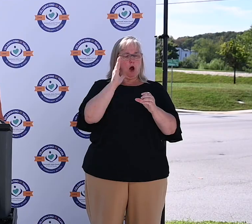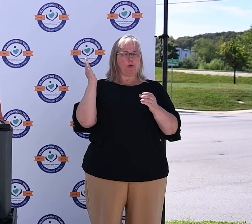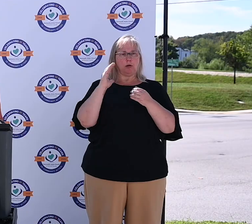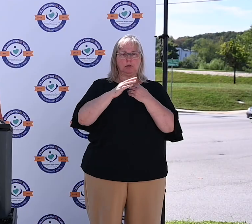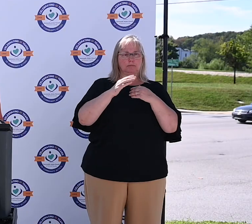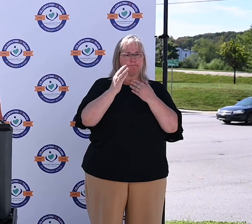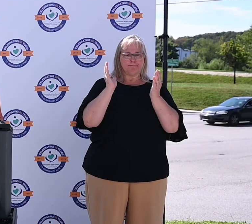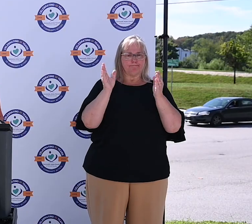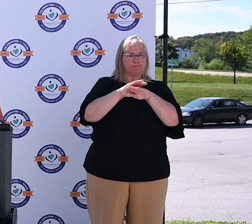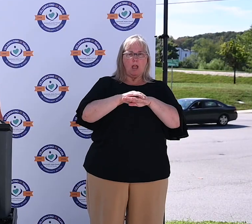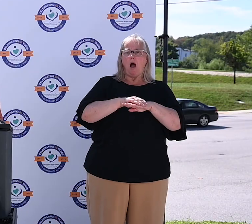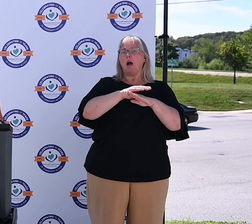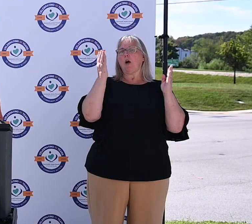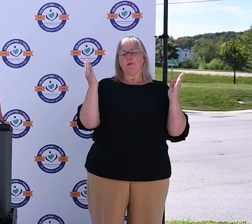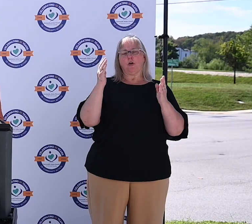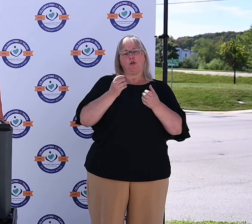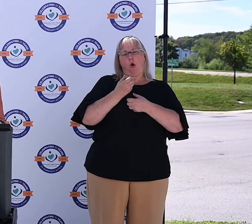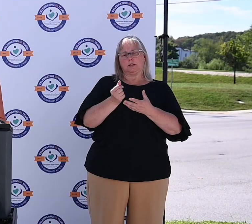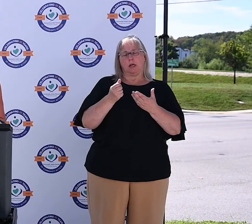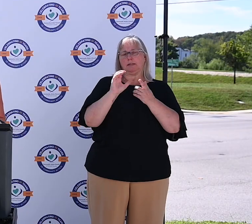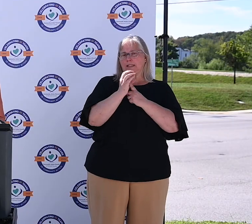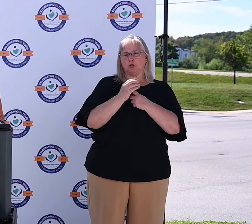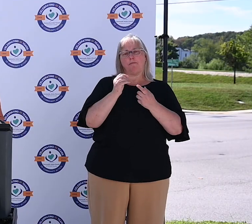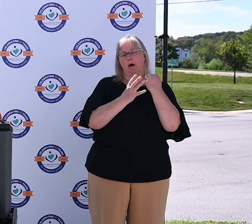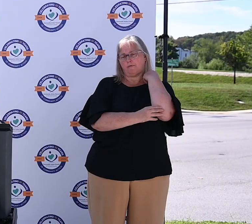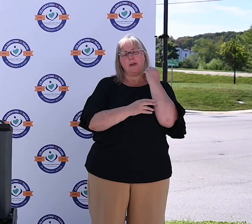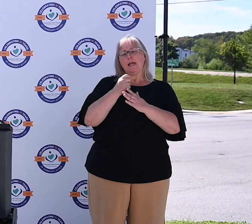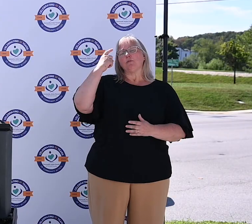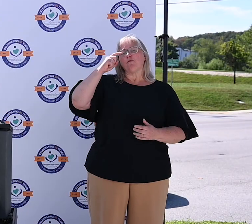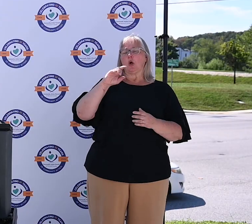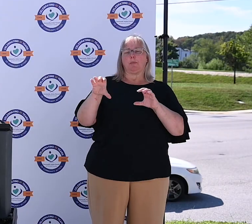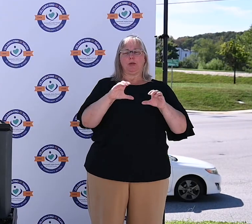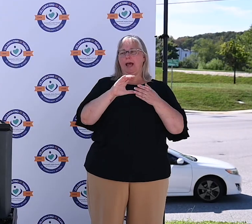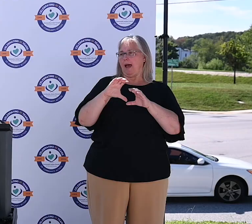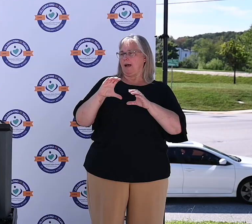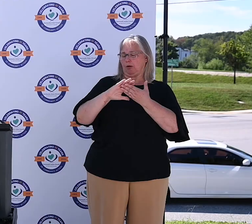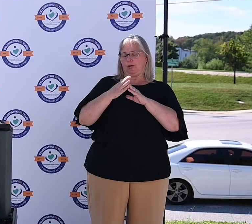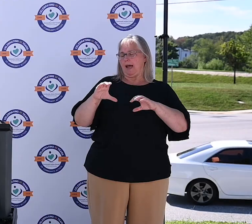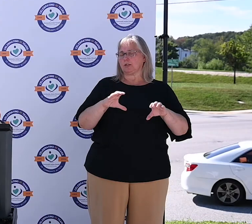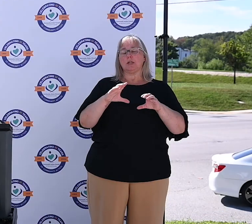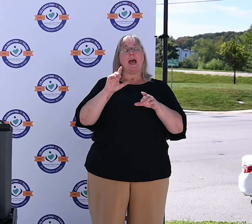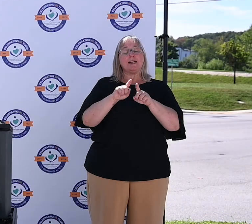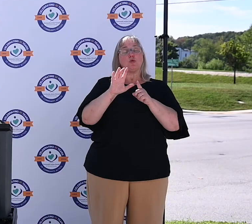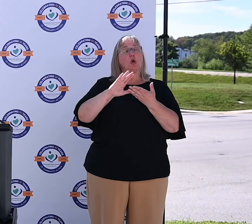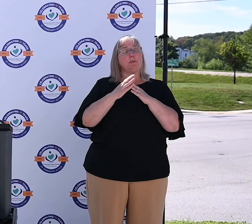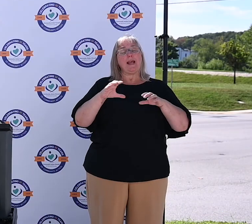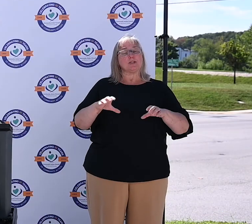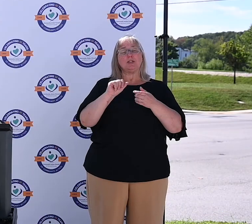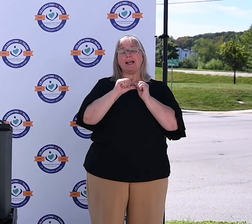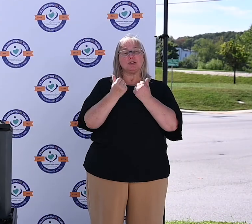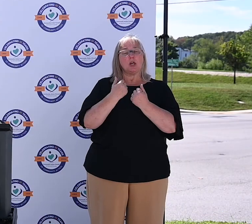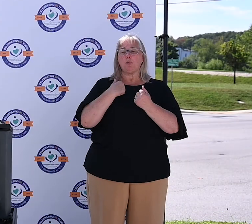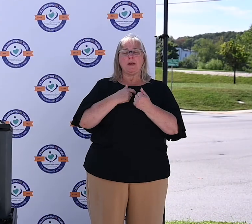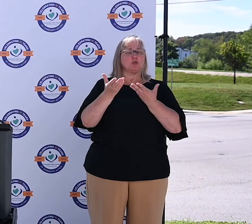conditions of poverty and to address them. That is the purpose of community action. As your community action agency, we have served on the